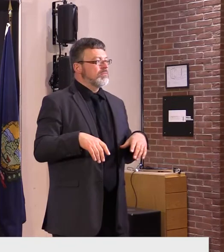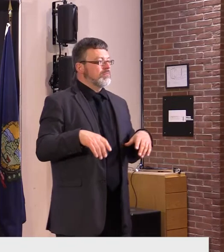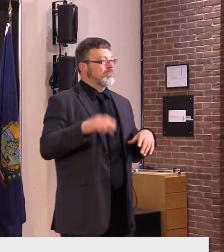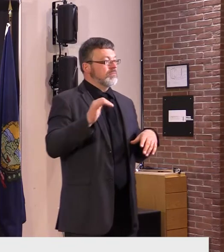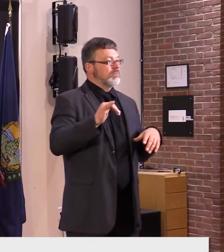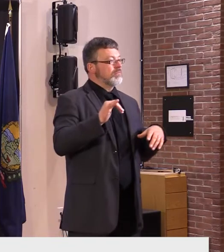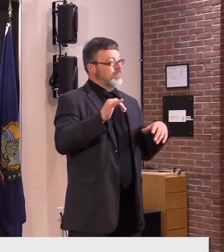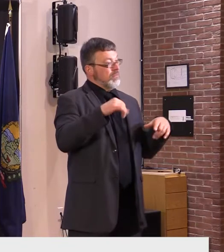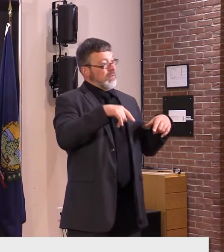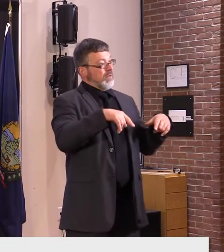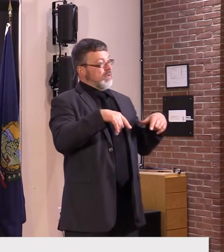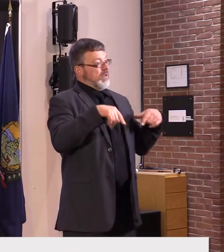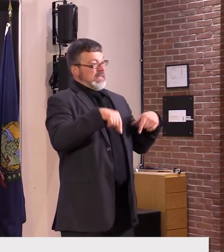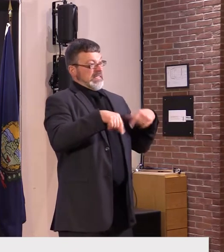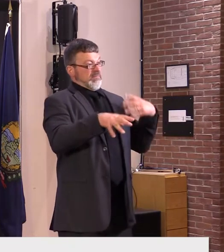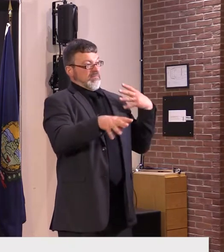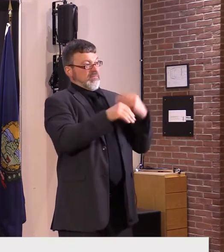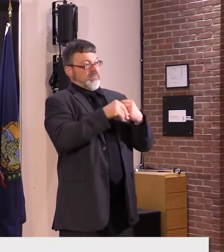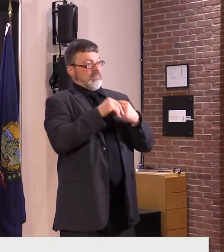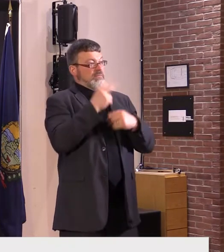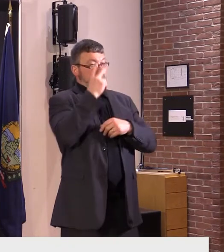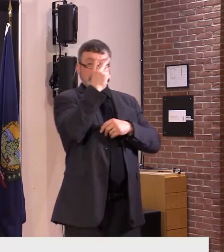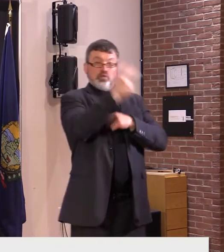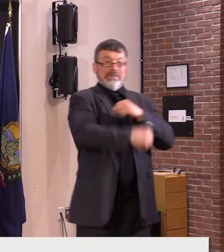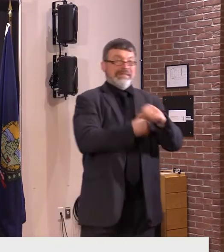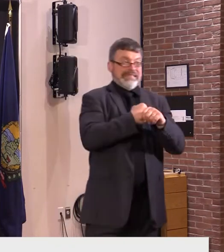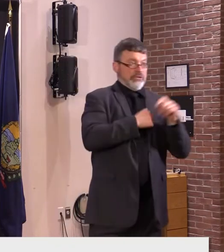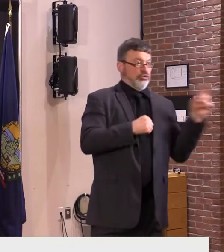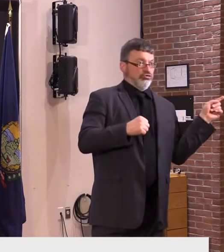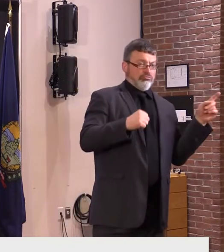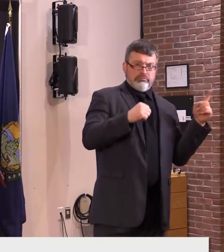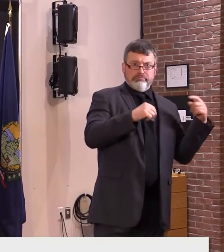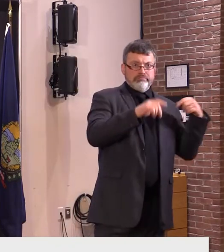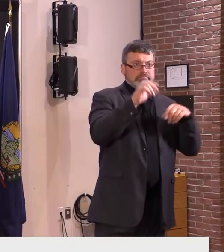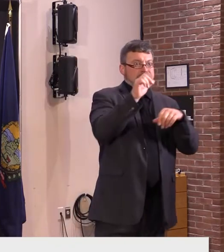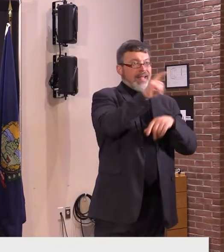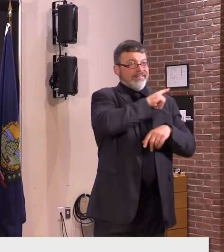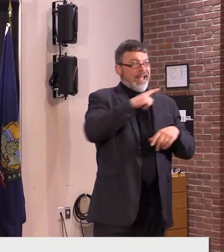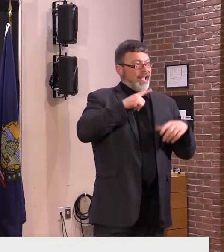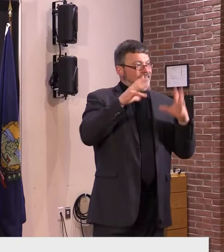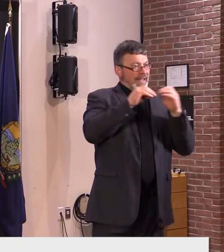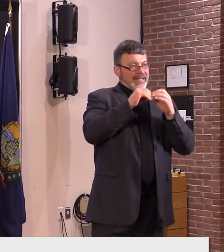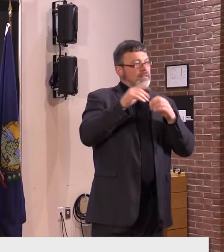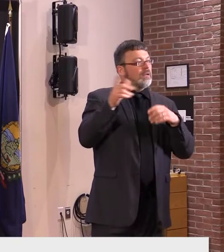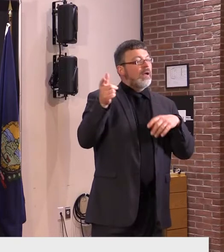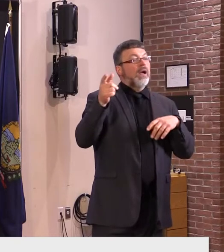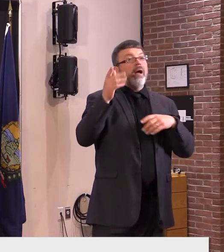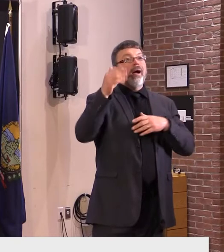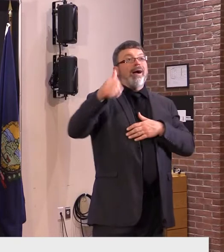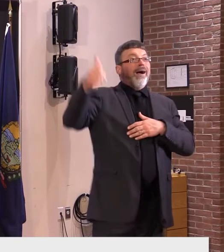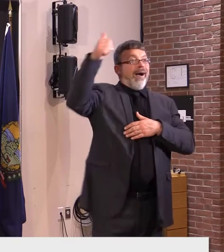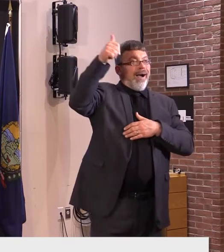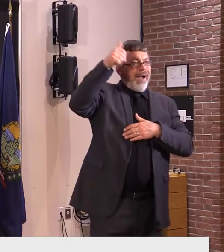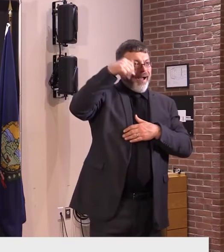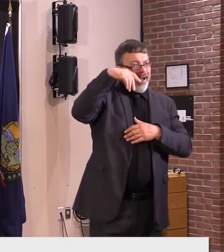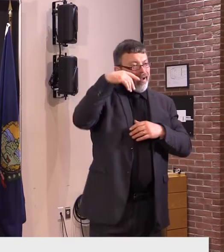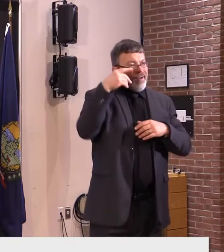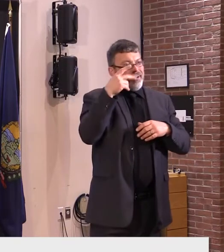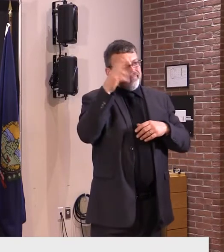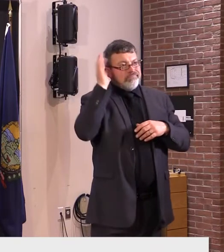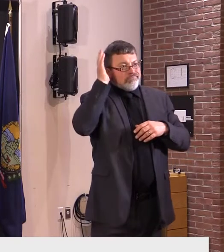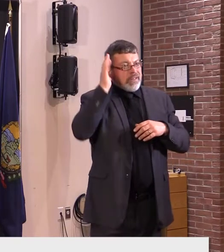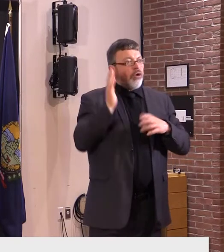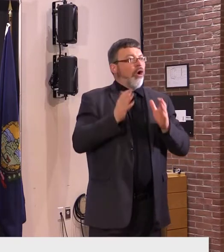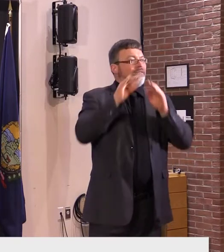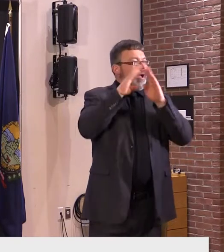working with the Speaker and Pro Tem over the past 2 years. How would you describe the nature